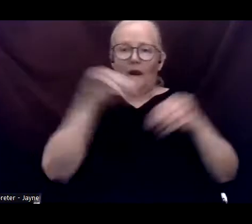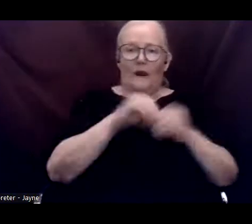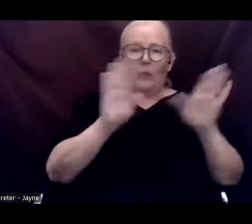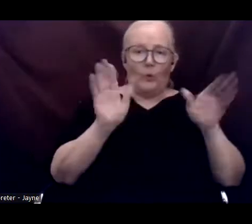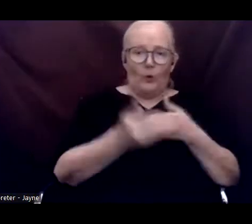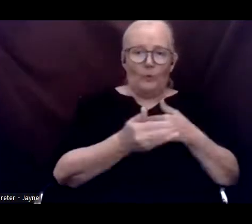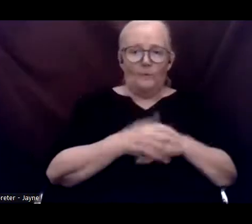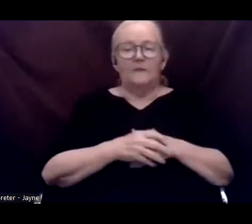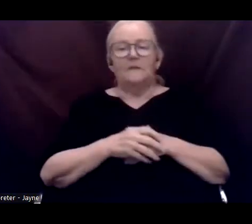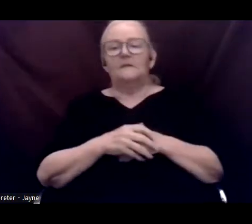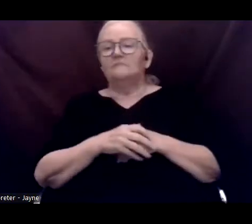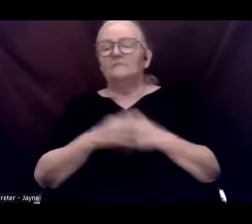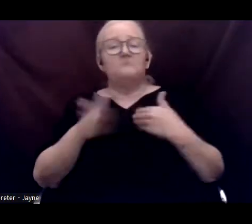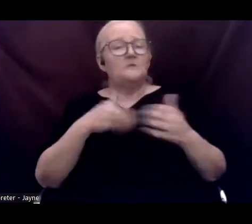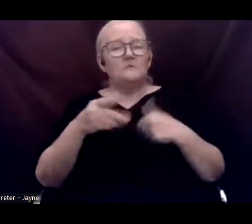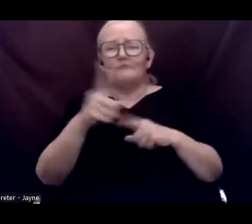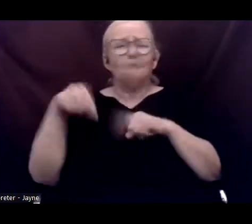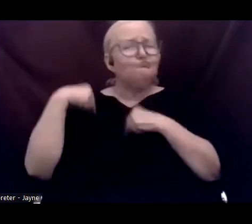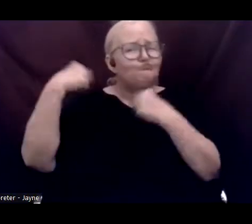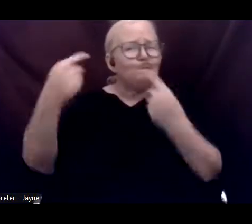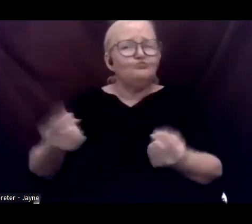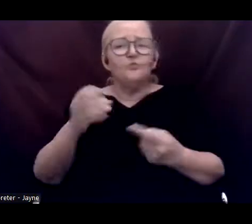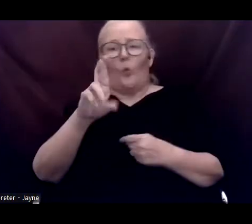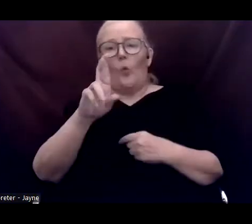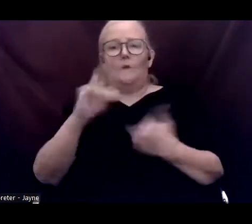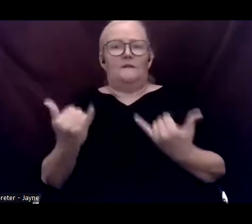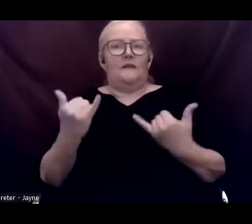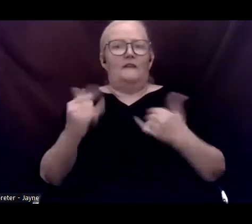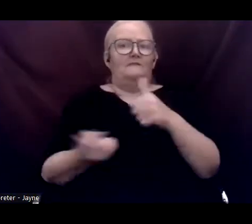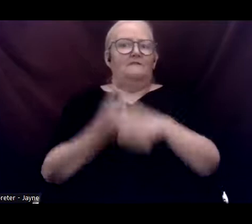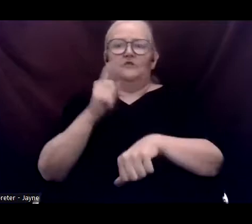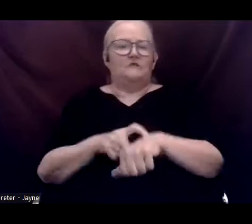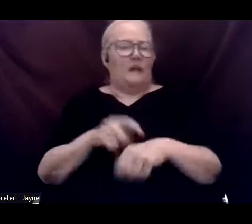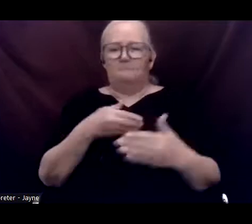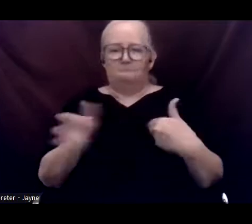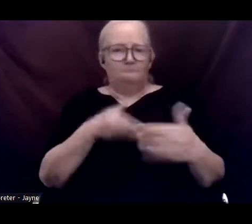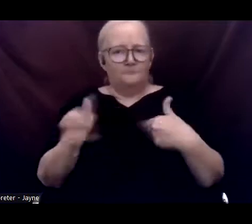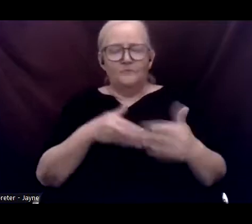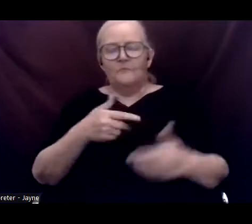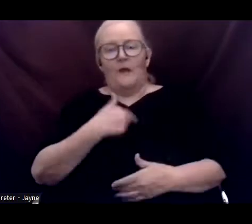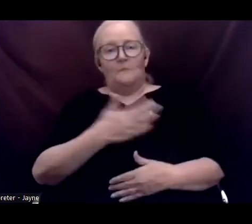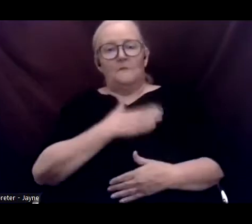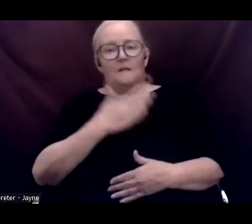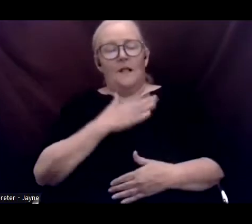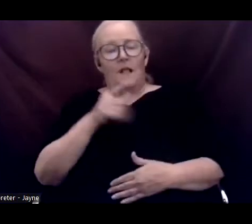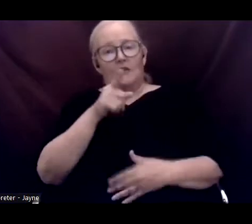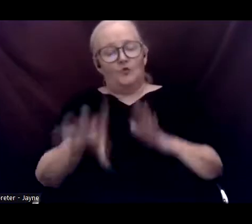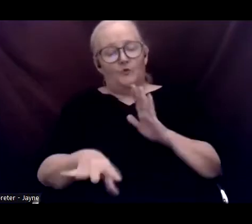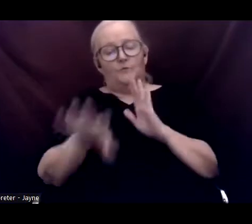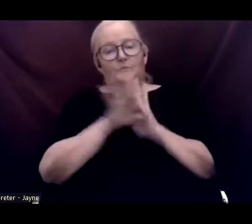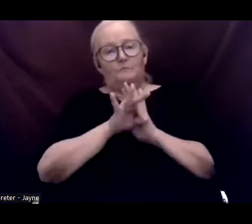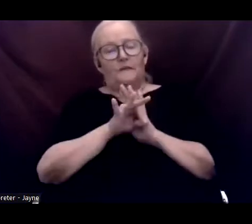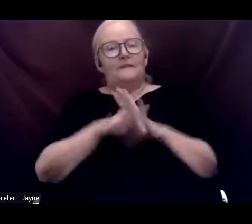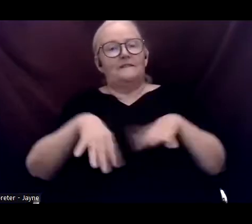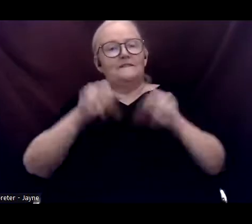and whether you're a long timer or here for the very first time. I'm so glad you've chosen to spend some of